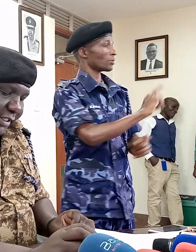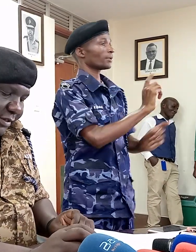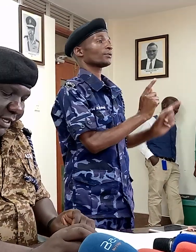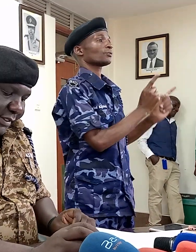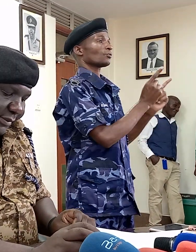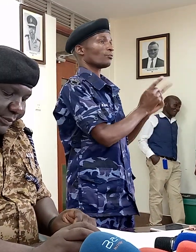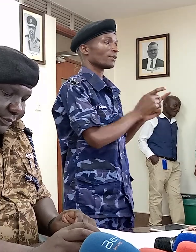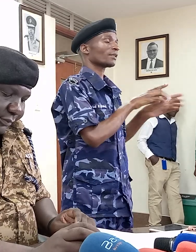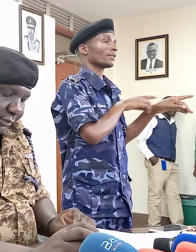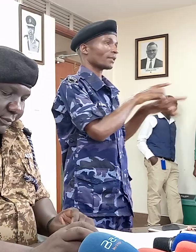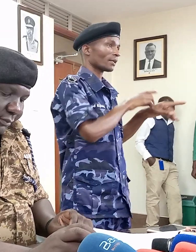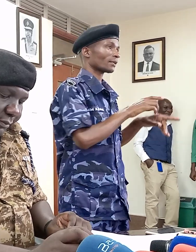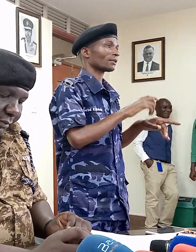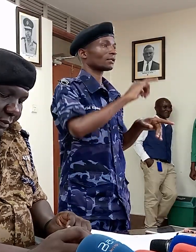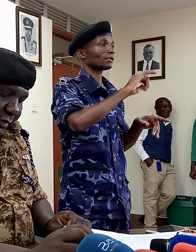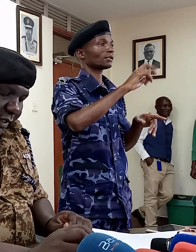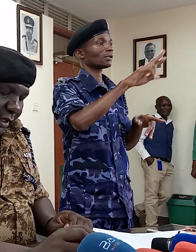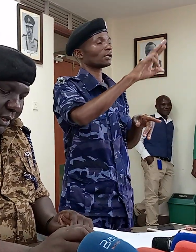Raja Chambers.